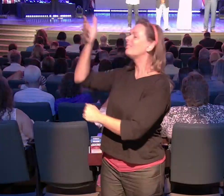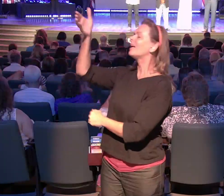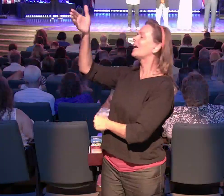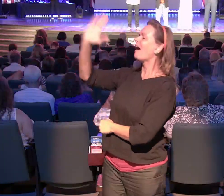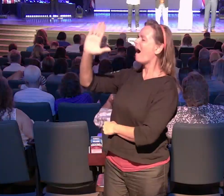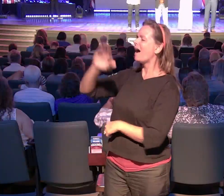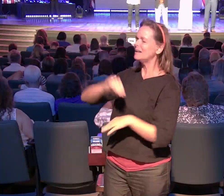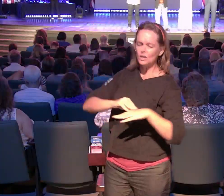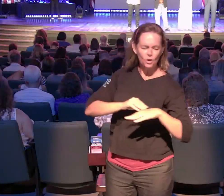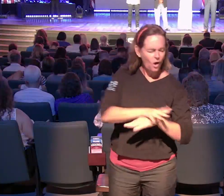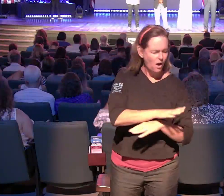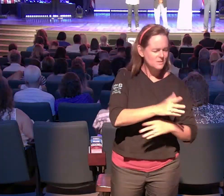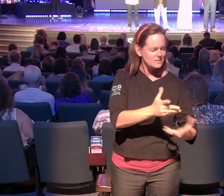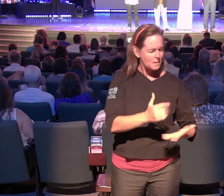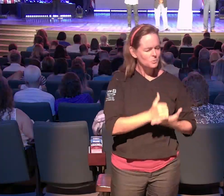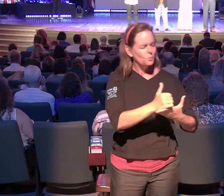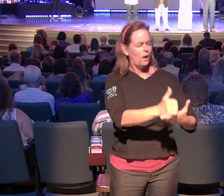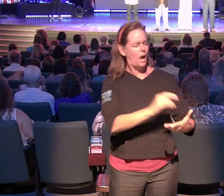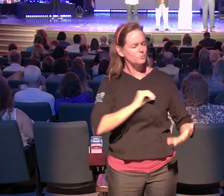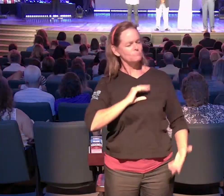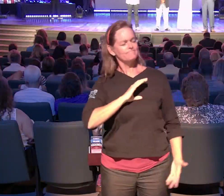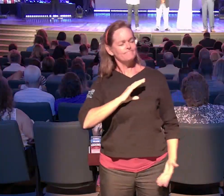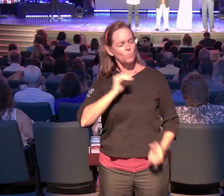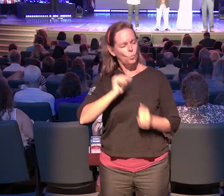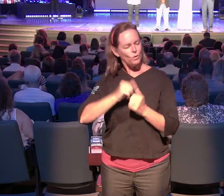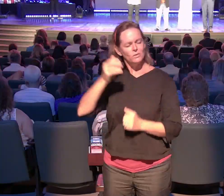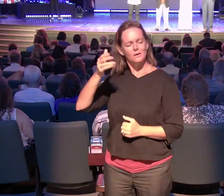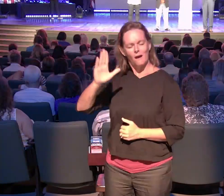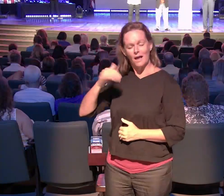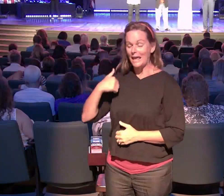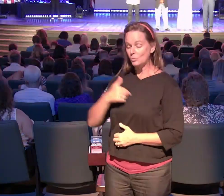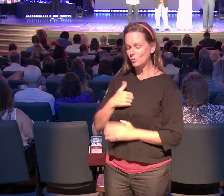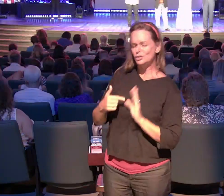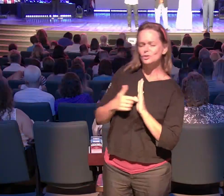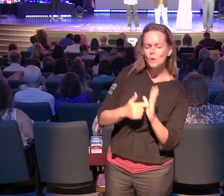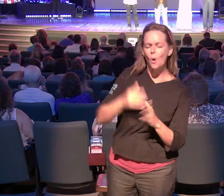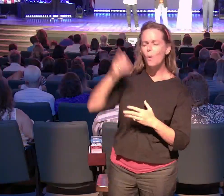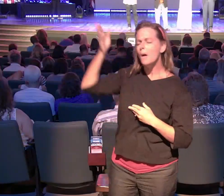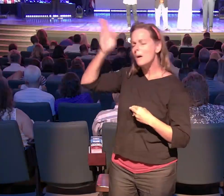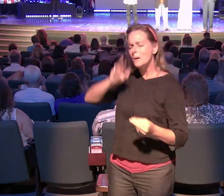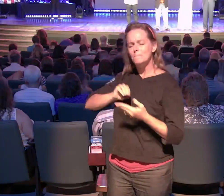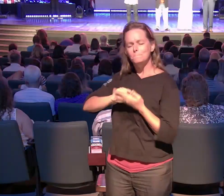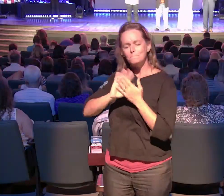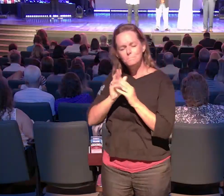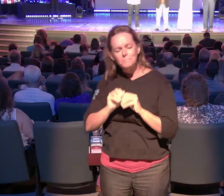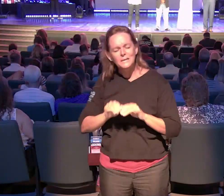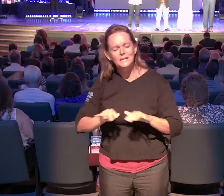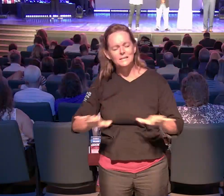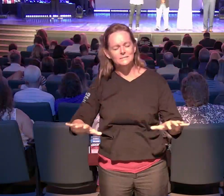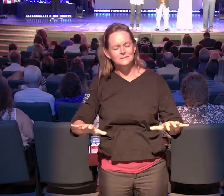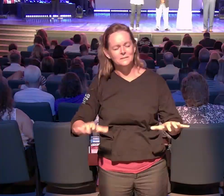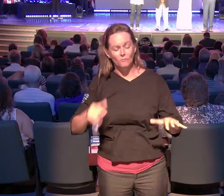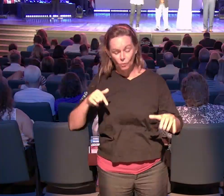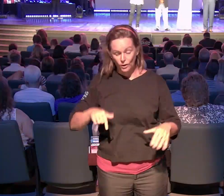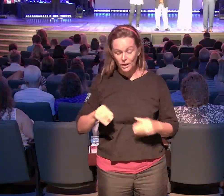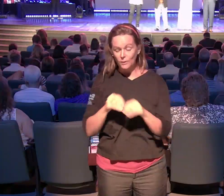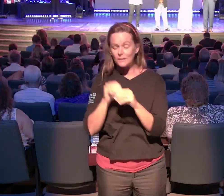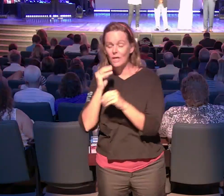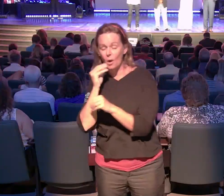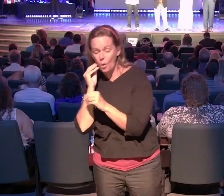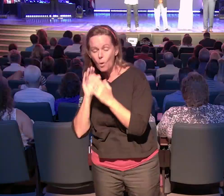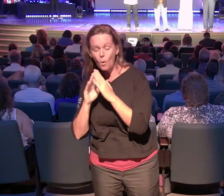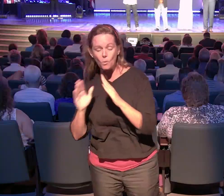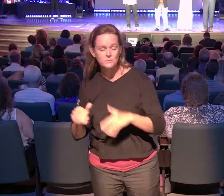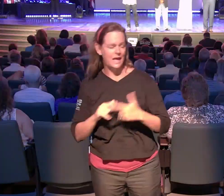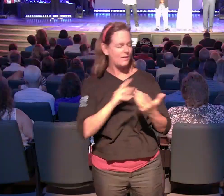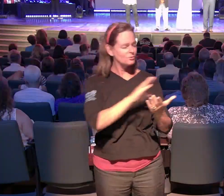within them, God, but we would step up, that we would be the catalyst for peace in our nation, but God, not only in our nation, but in our homes,